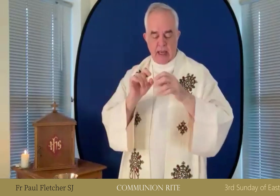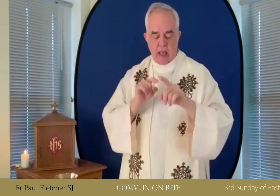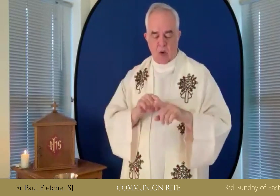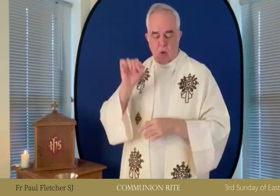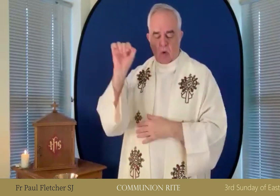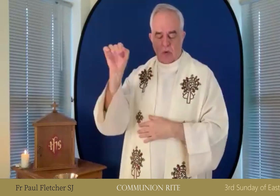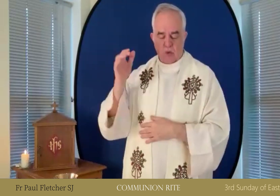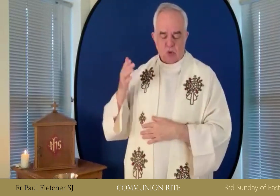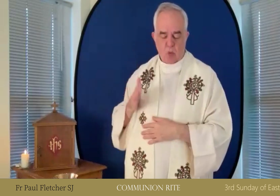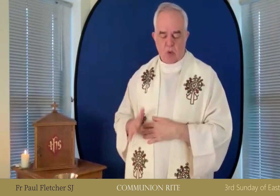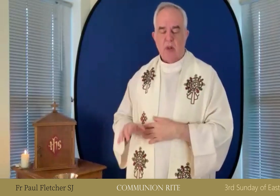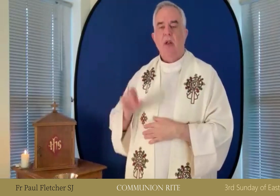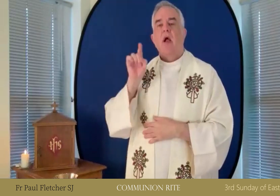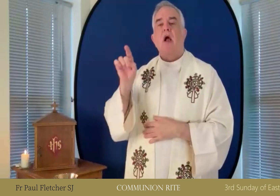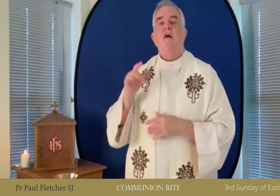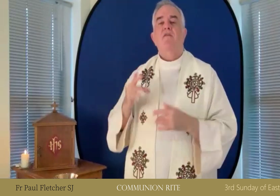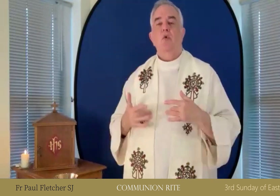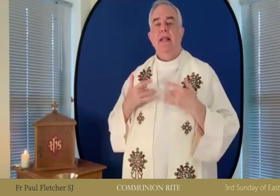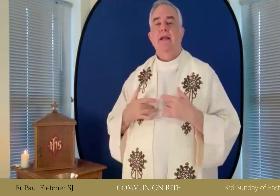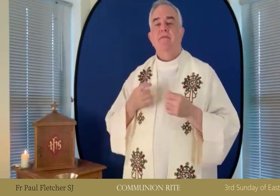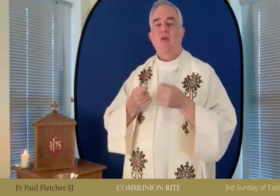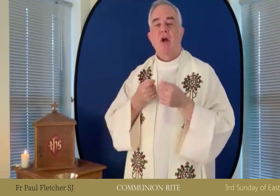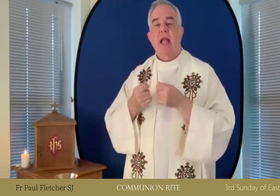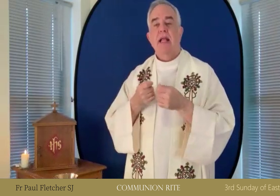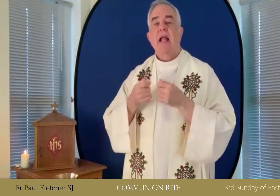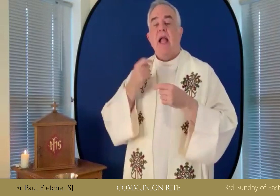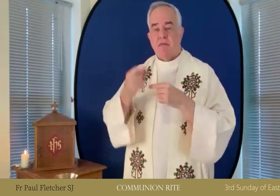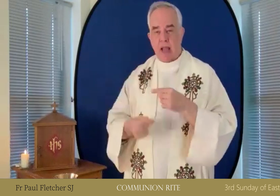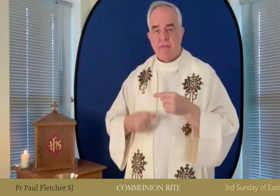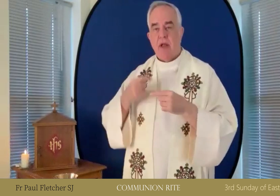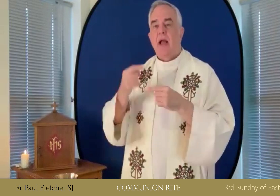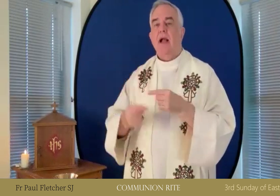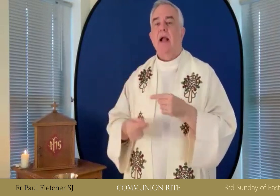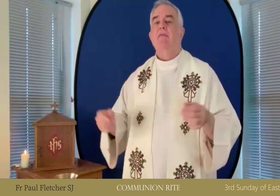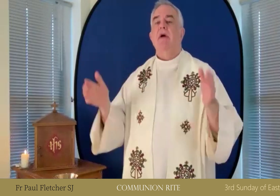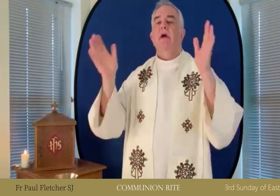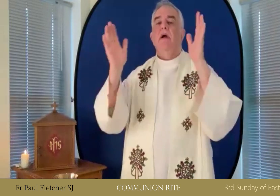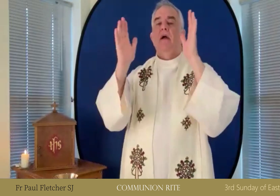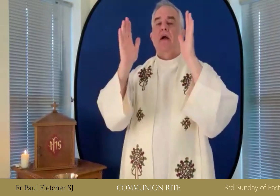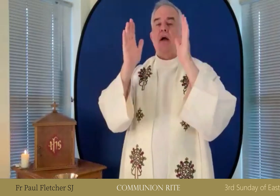in accordance with your word, who we live and reign forever and ever.